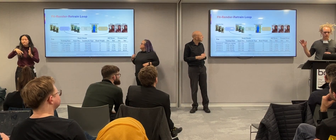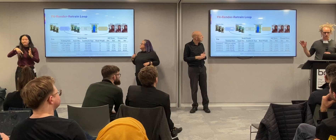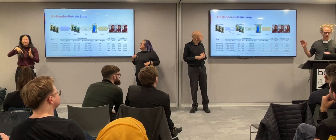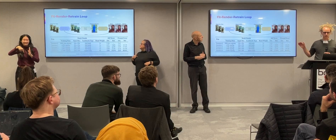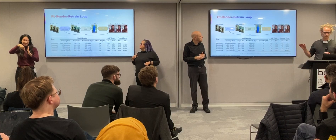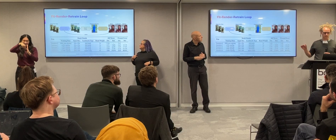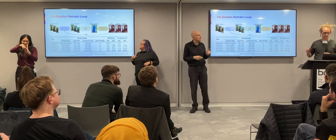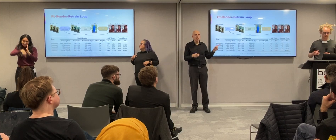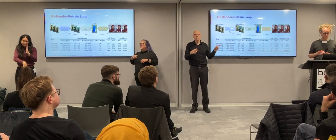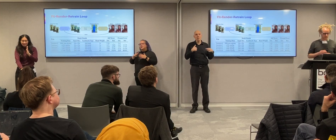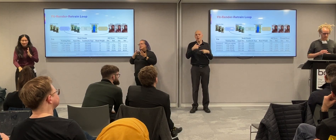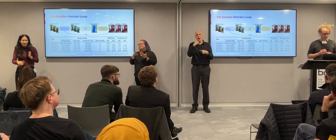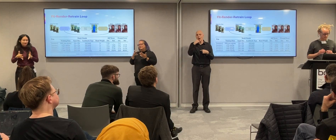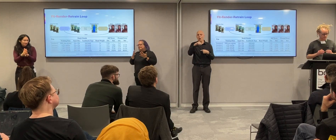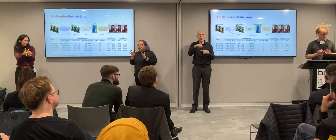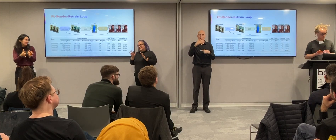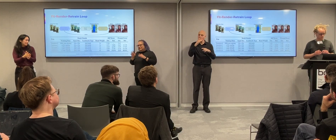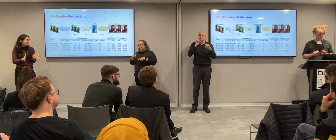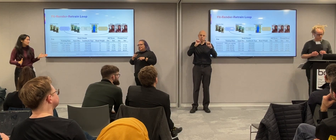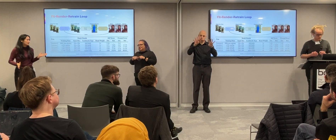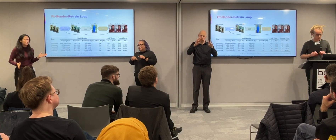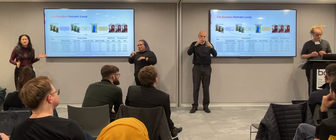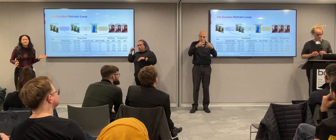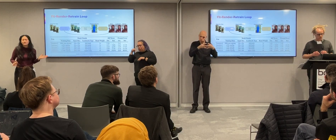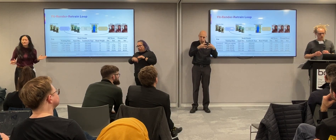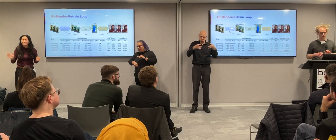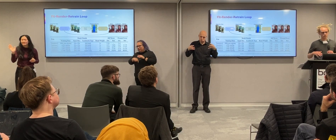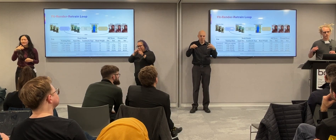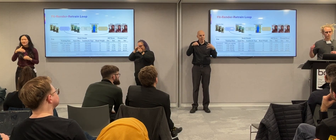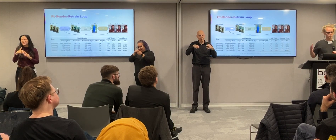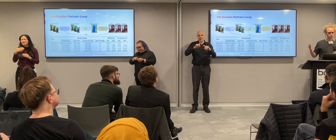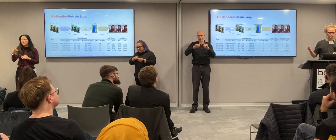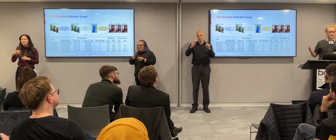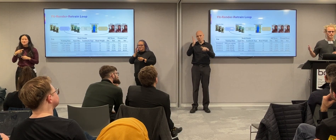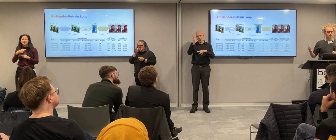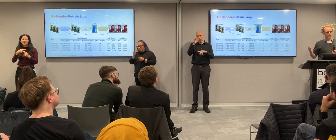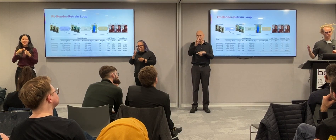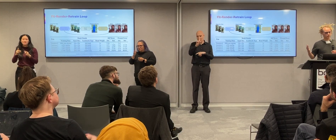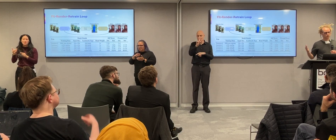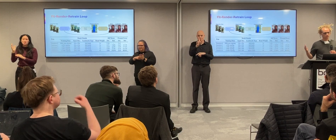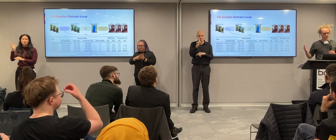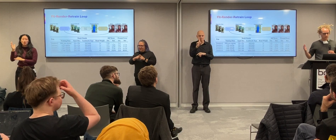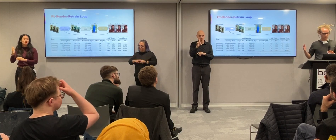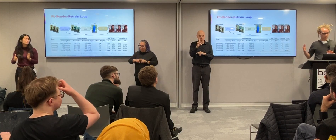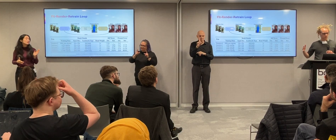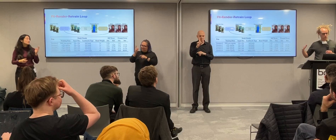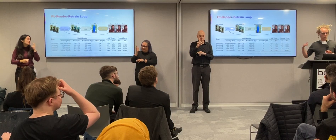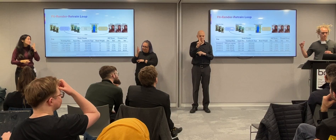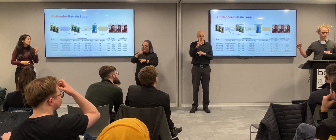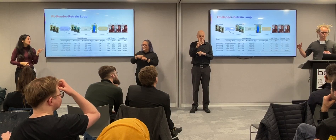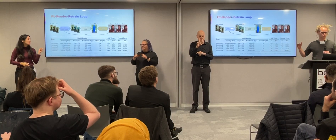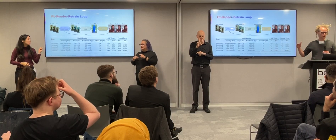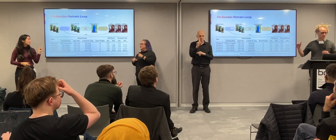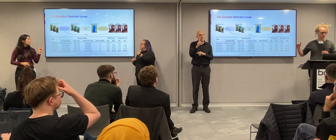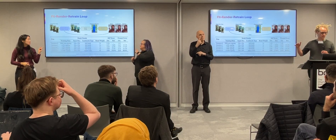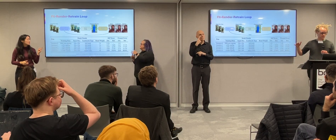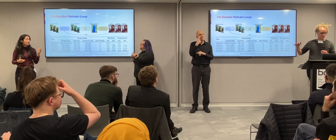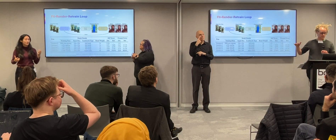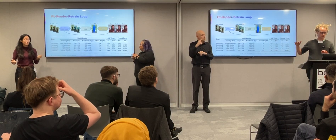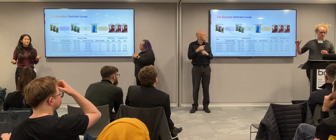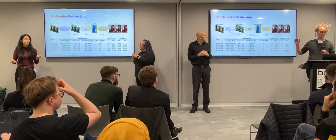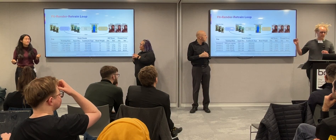talk about all the details. I guess that would be a different talk here, but you do see that kind of like starting from